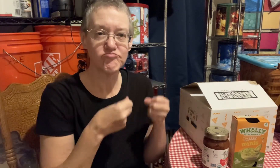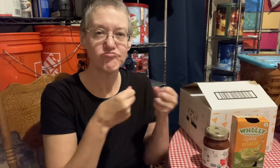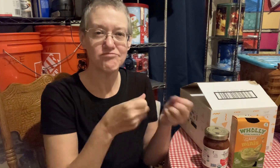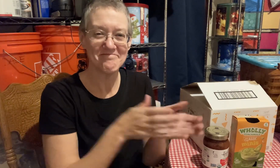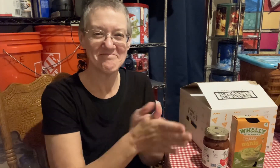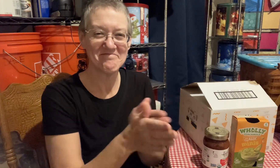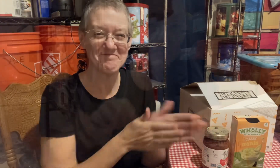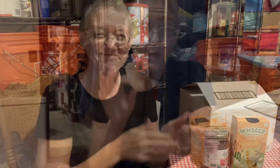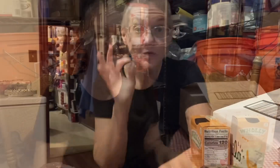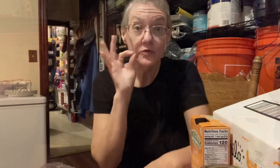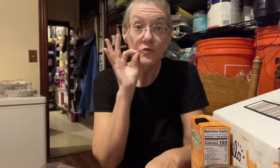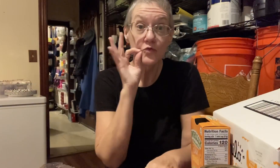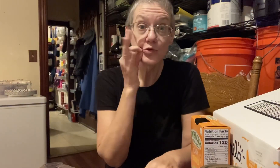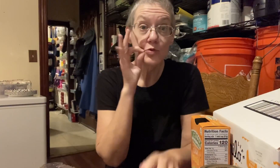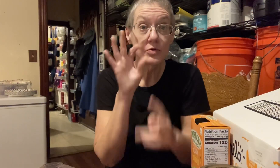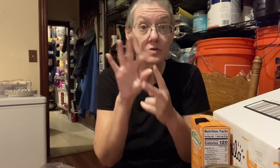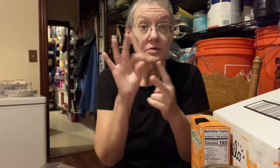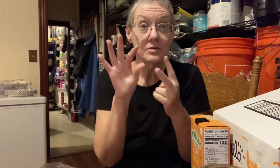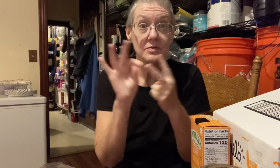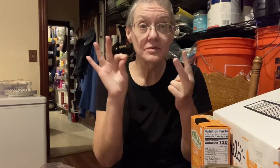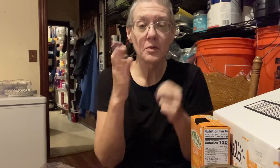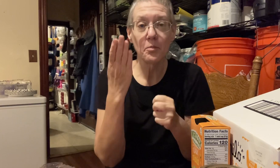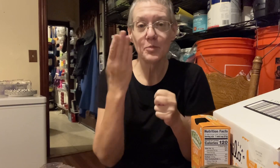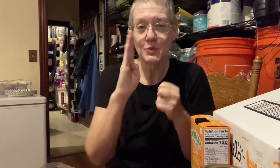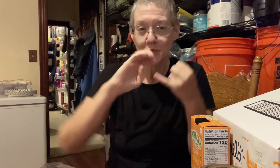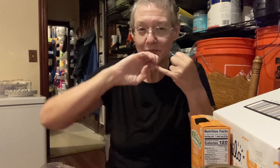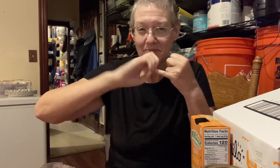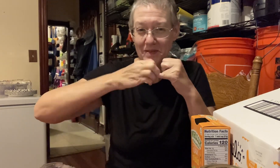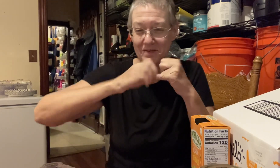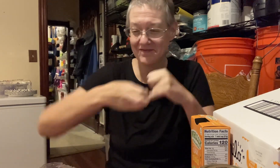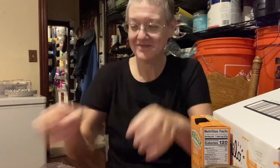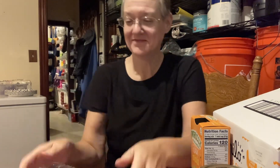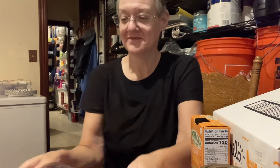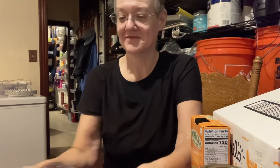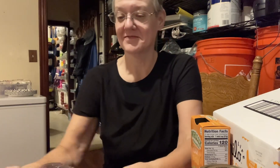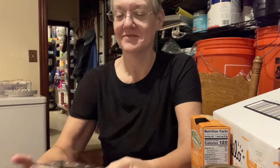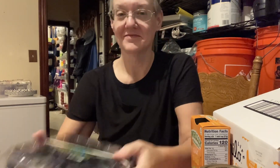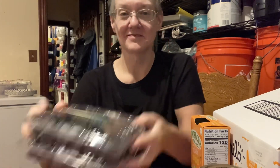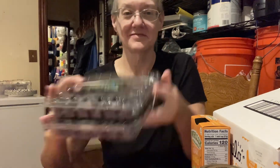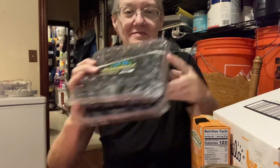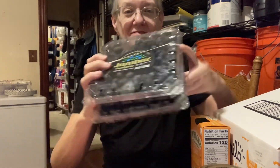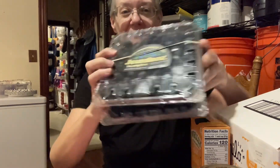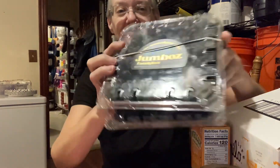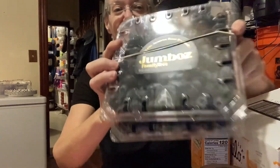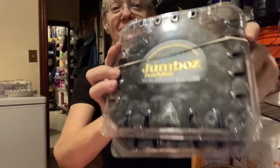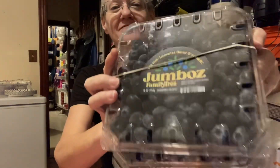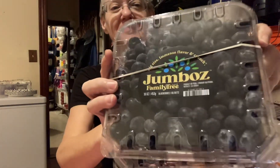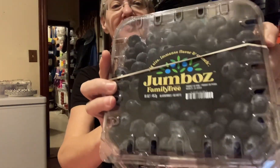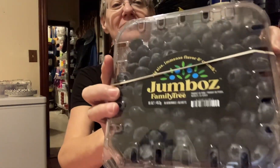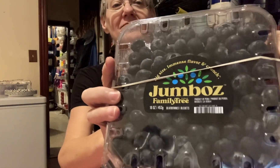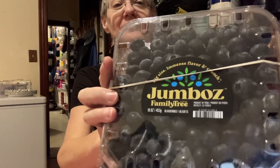you because I don't want them to spill tomorrow driving to the picnic. Our fruit choice is going to be blueberries.